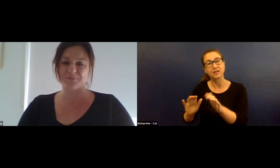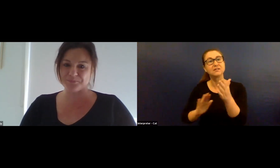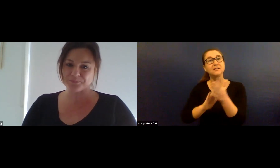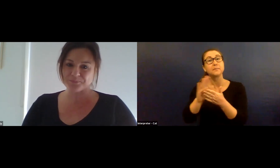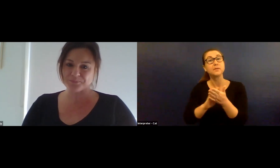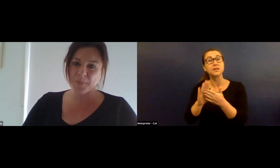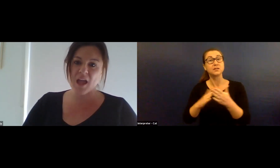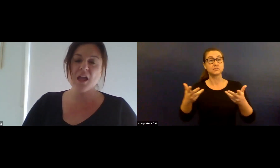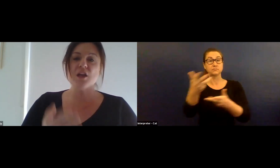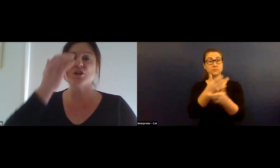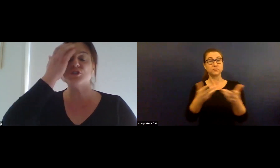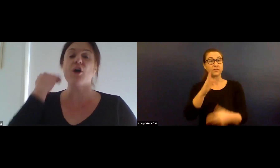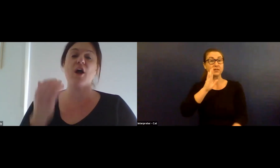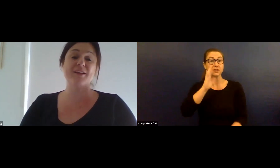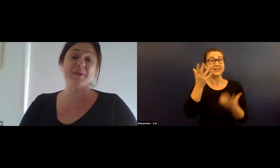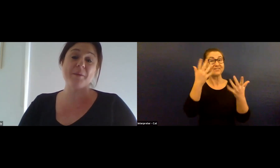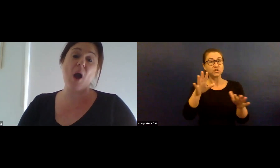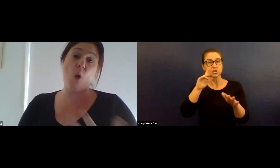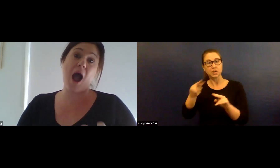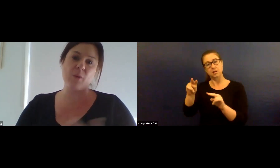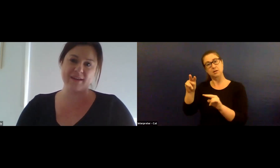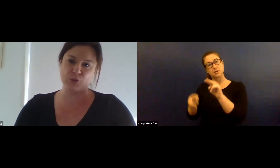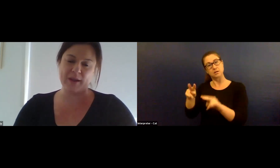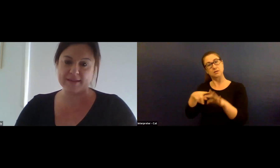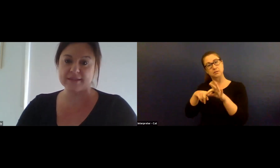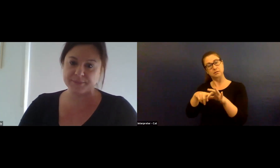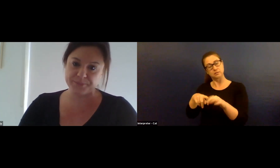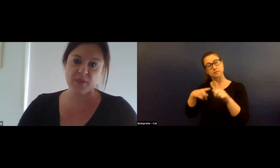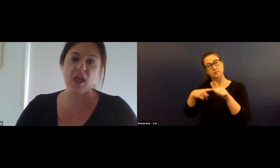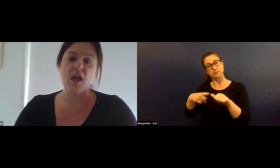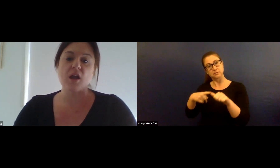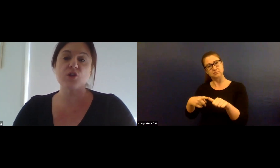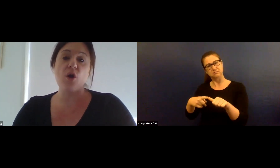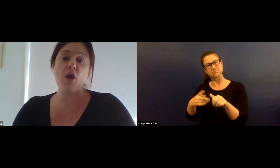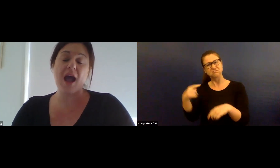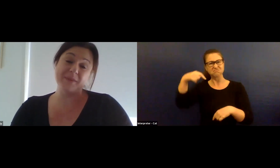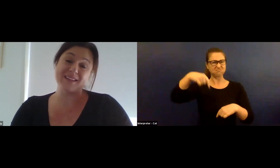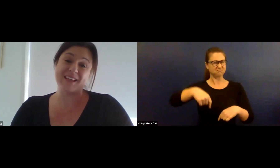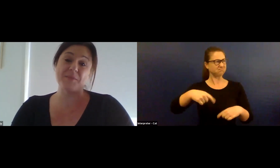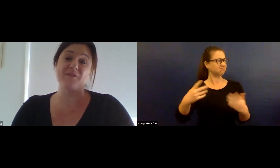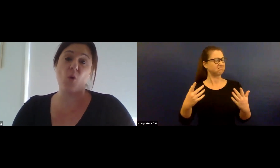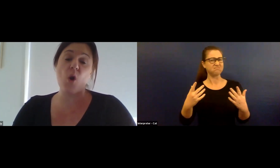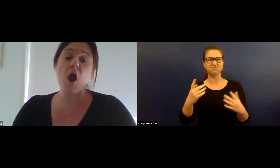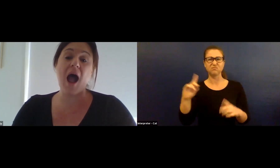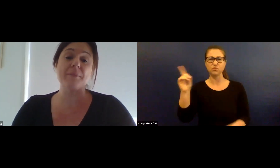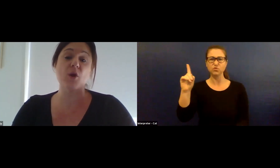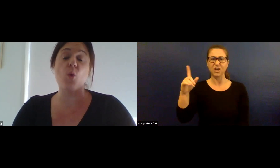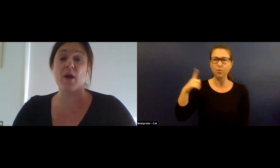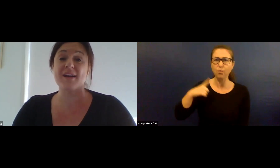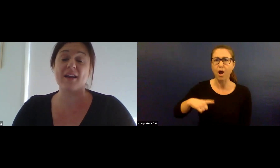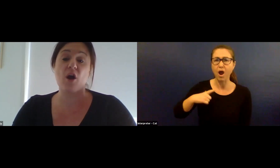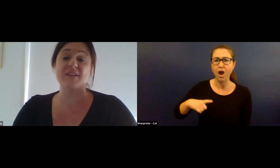presentation. So a little bit about why we are doing this. So, as Mia said before, I